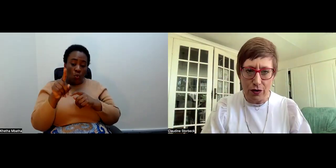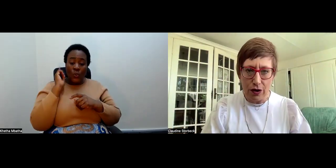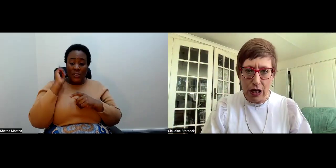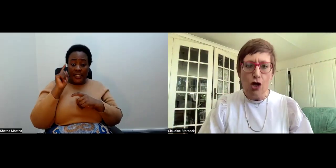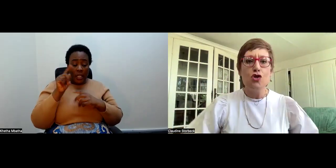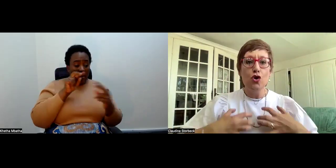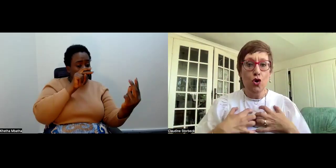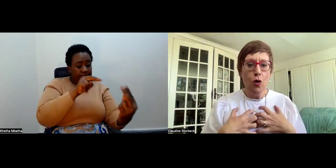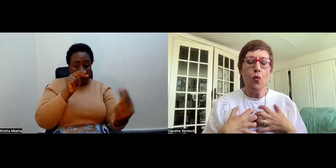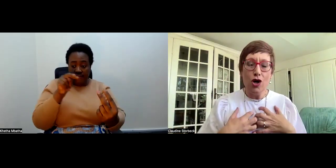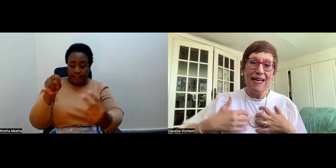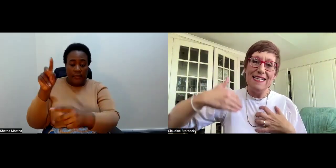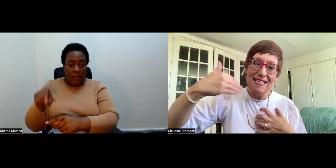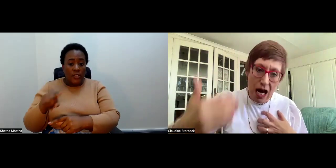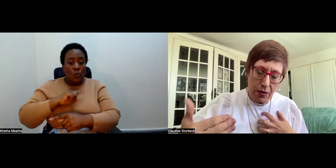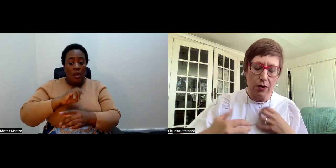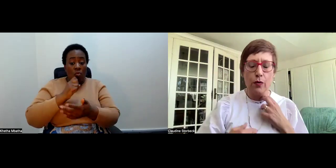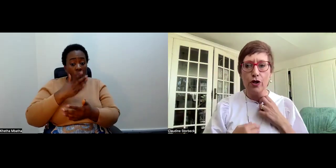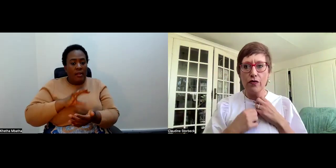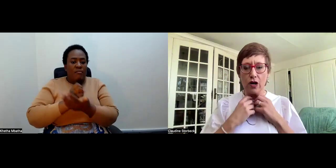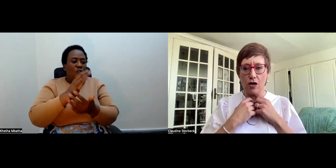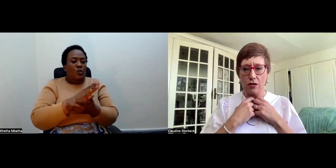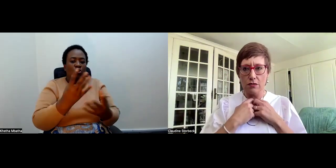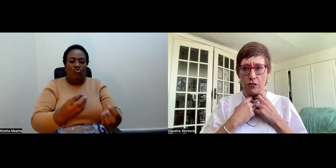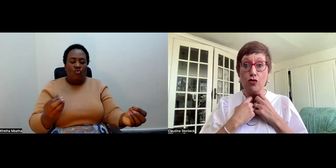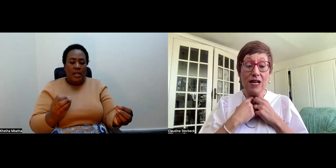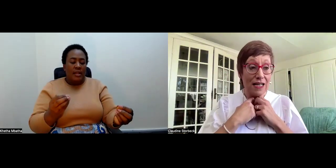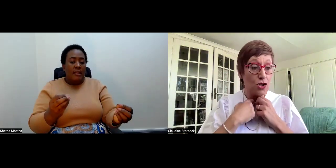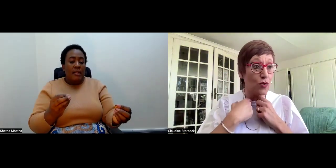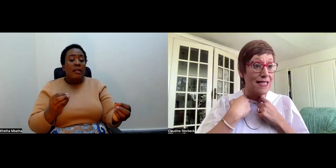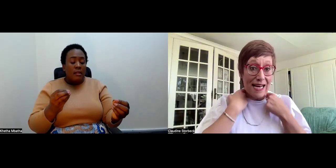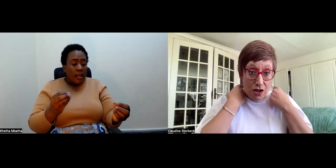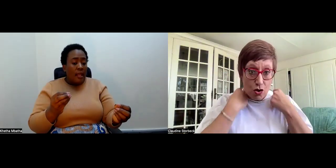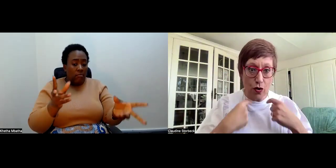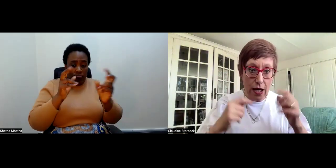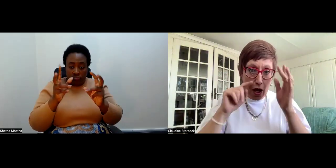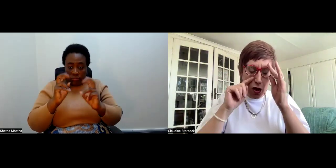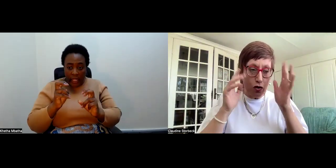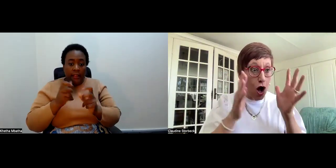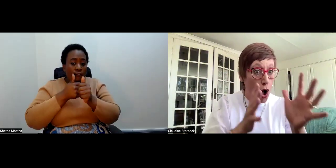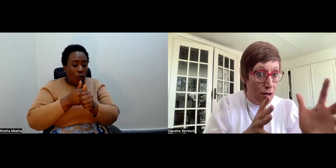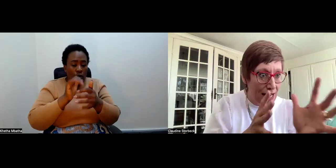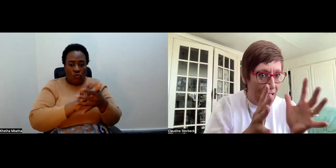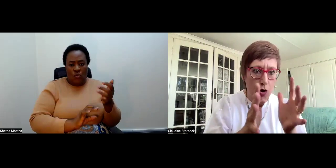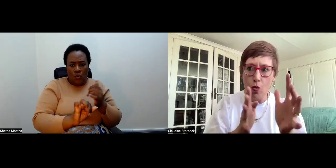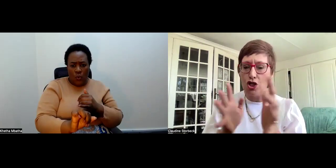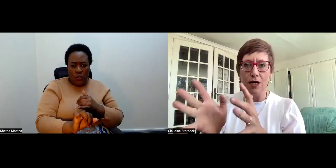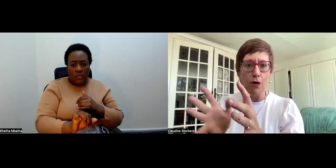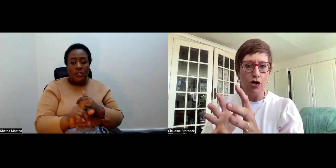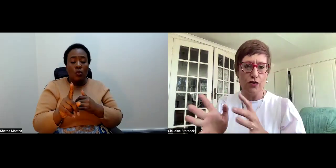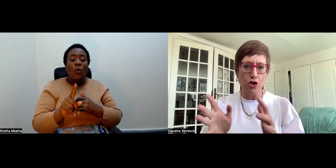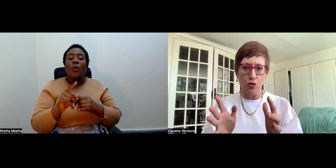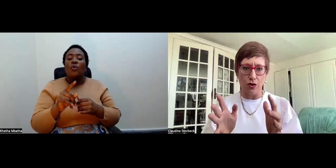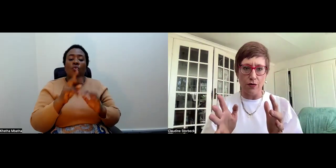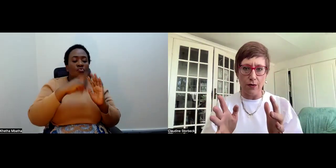following you. So you are working double when you're in the class. You're reading a story, telling a story. You're the whole time you're watching